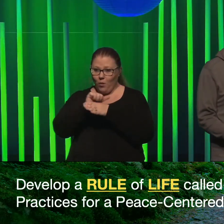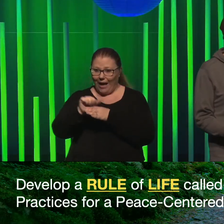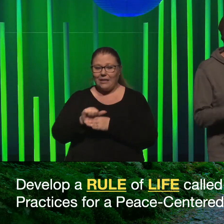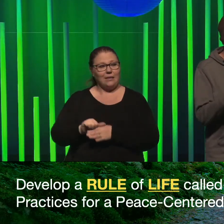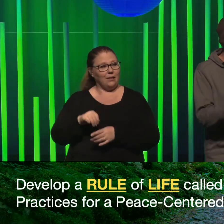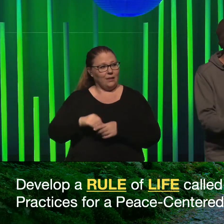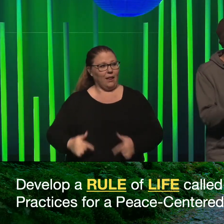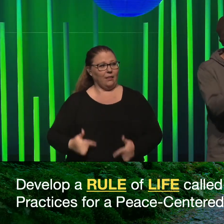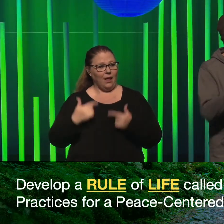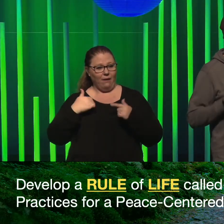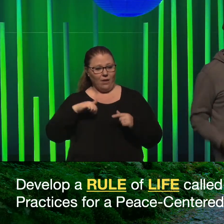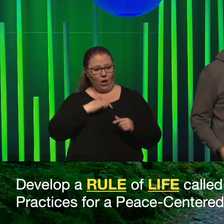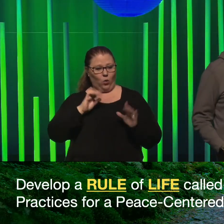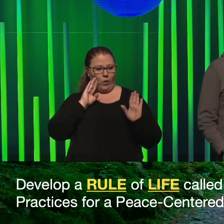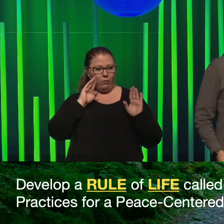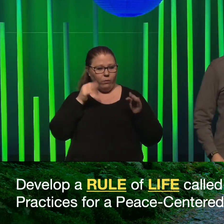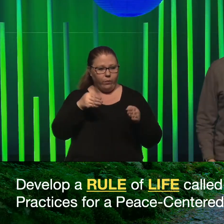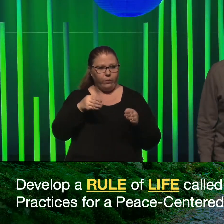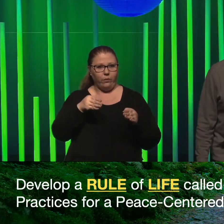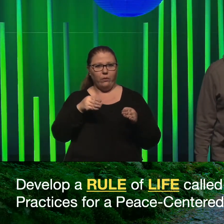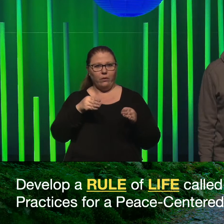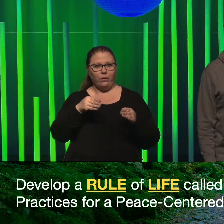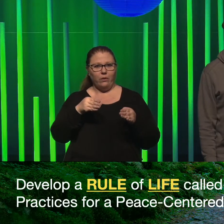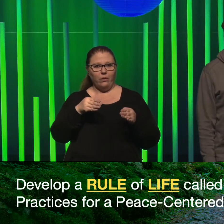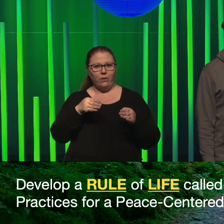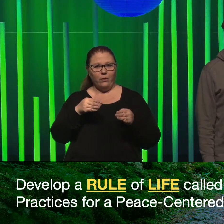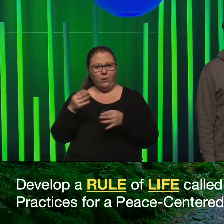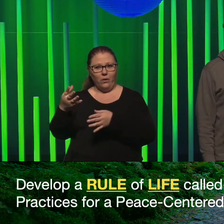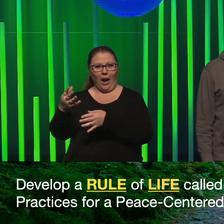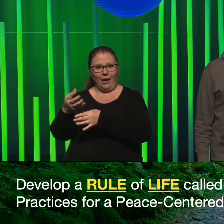practices that we center and bring into our lives. Not